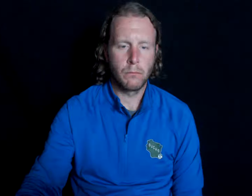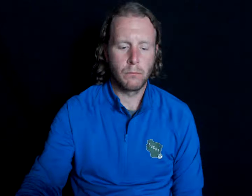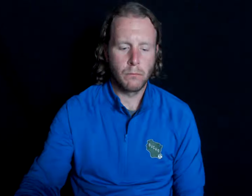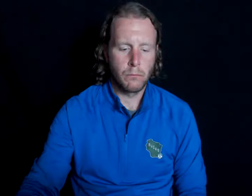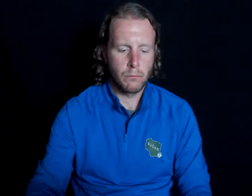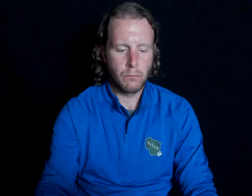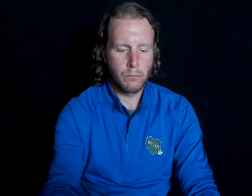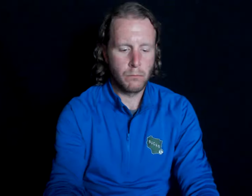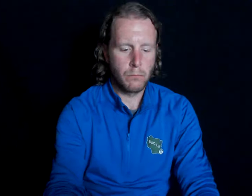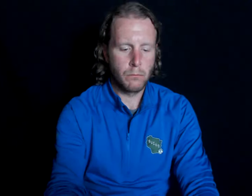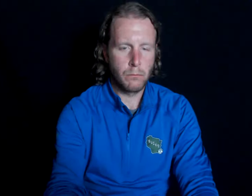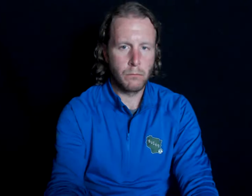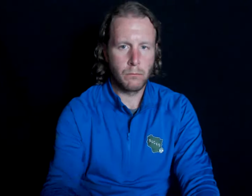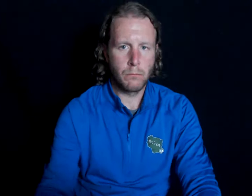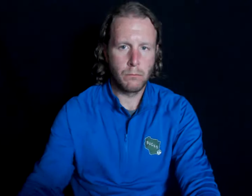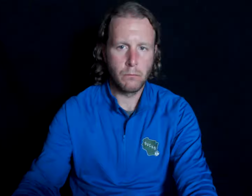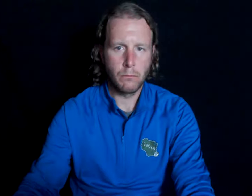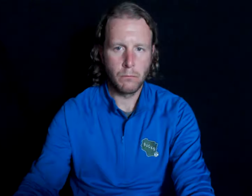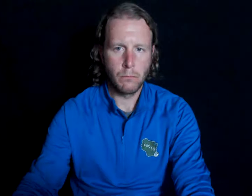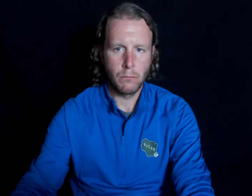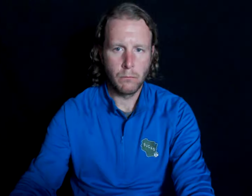So how is it? Great.